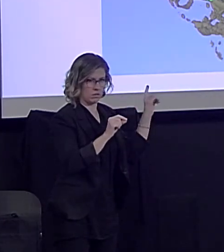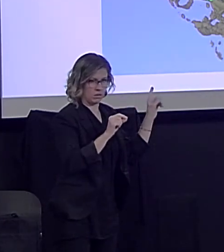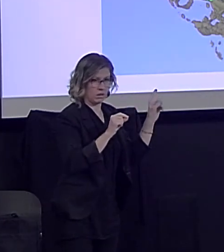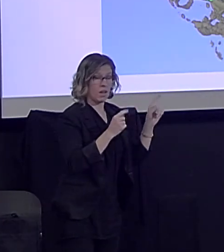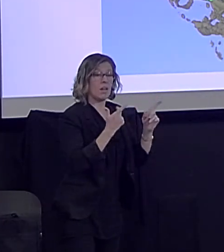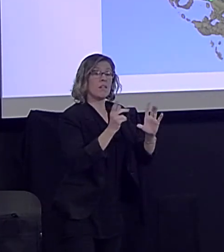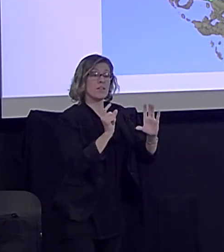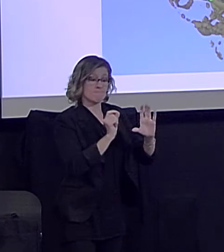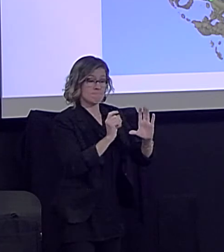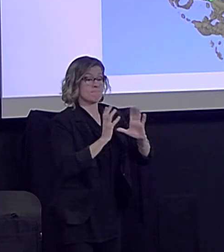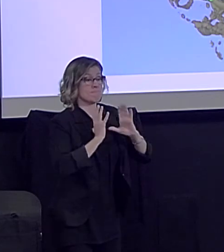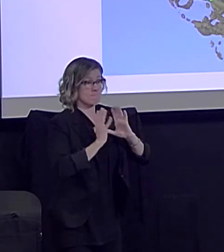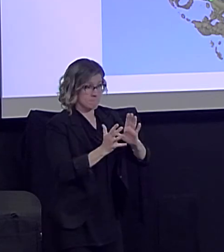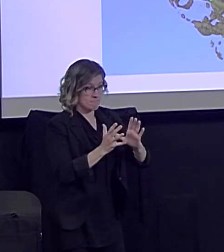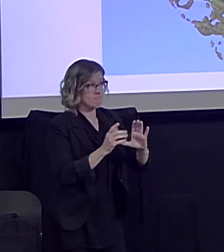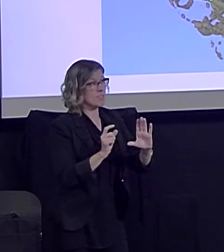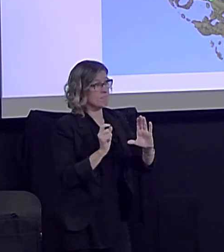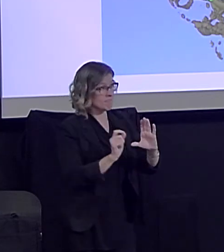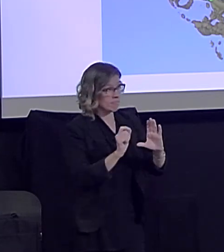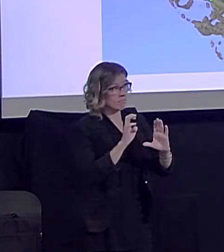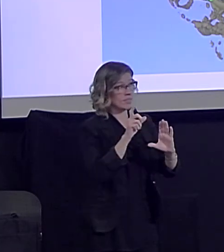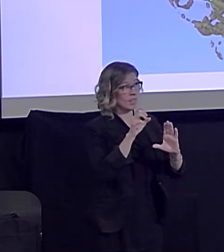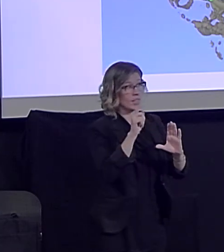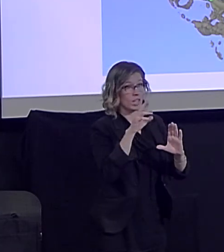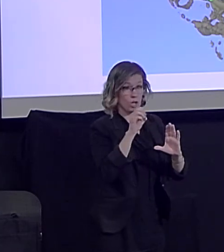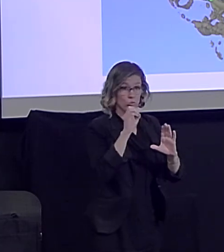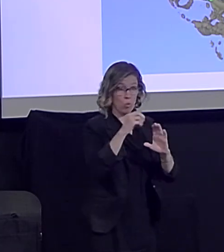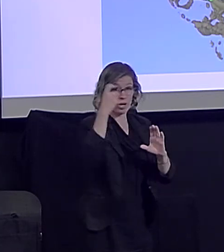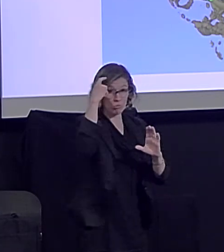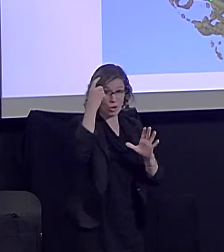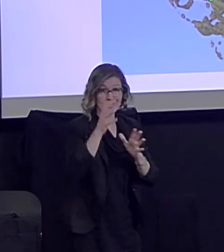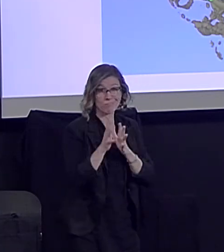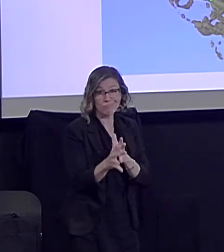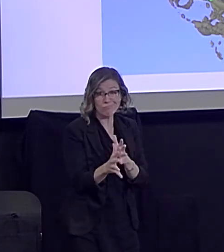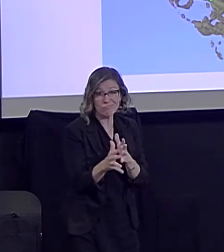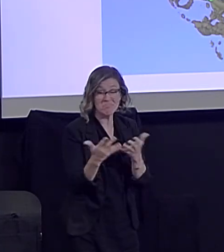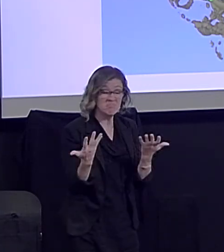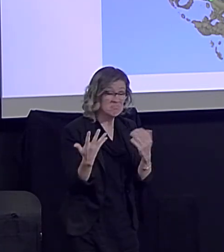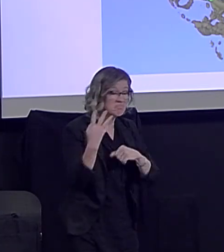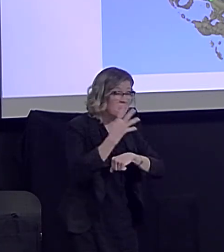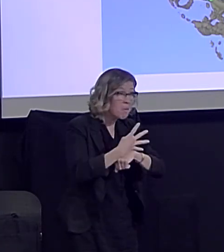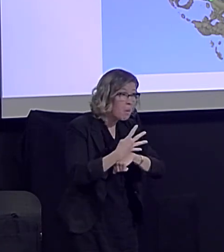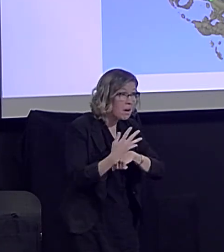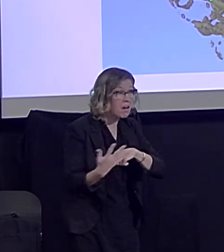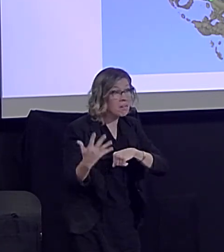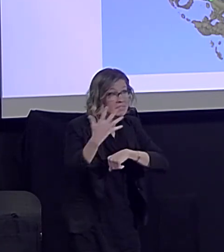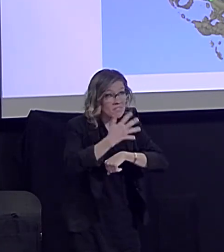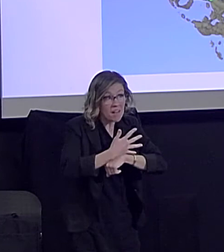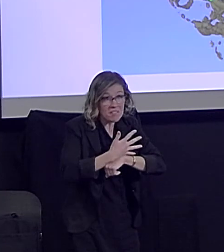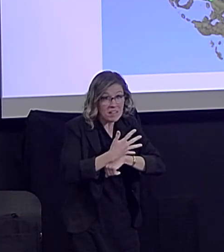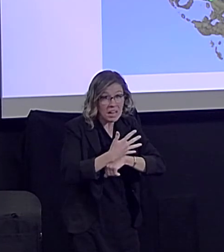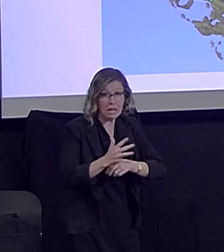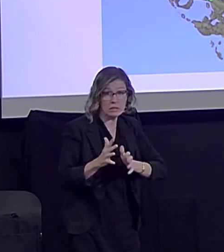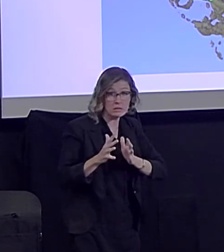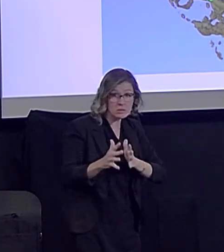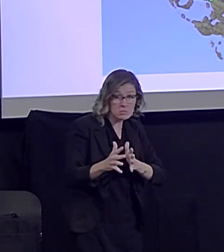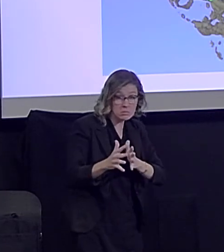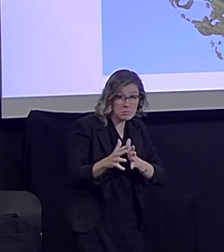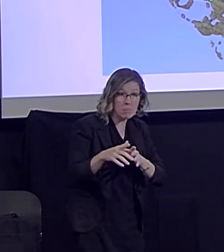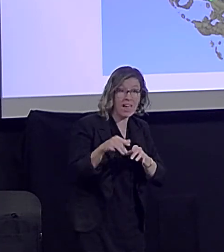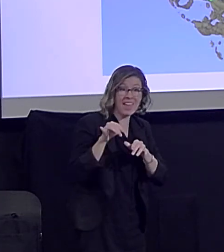when you put this electrode in the brain, you wait for 4 or 5 days. During these 4 or 5 days, you